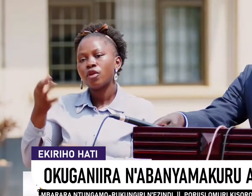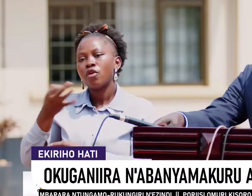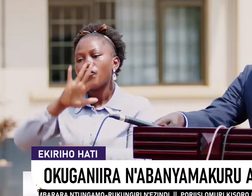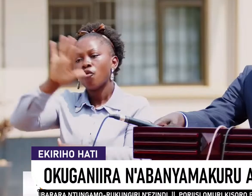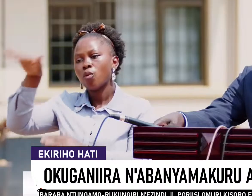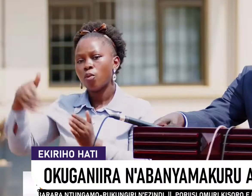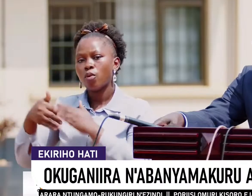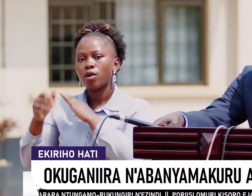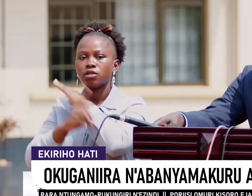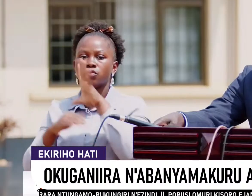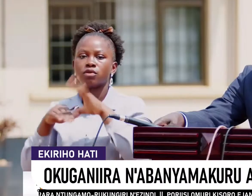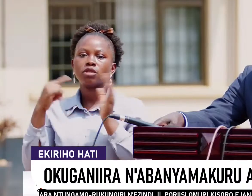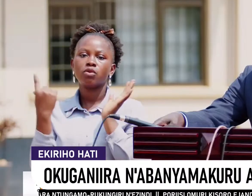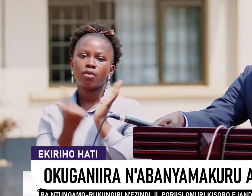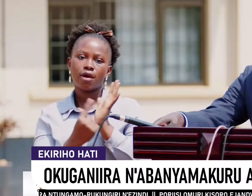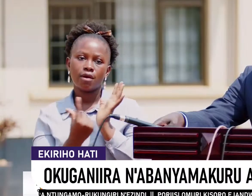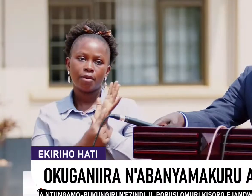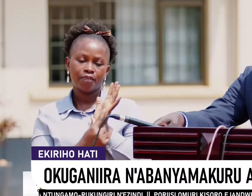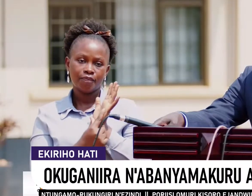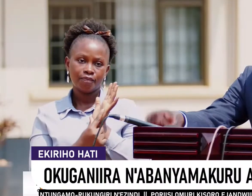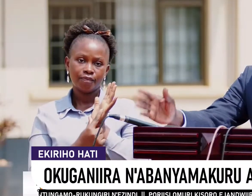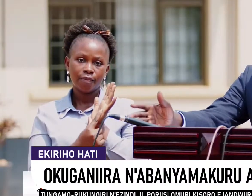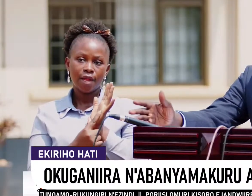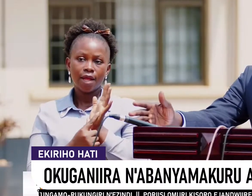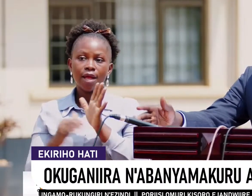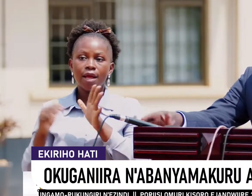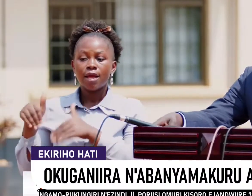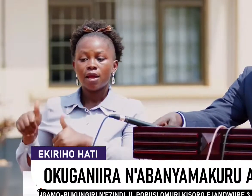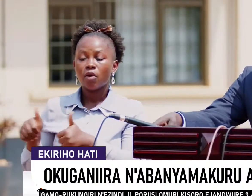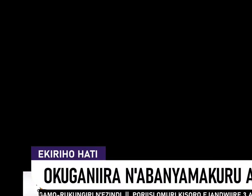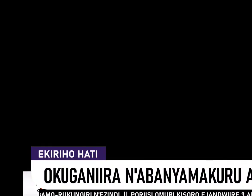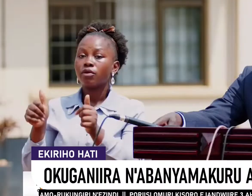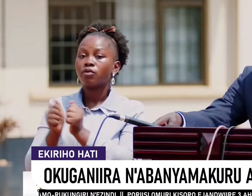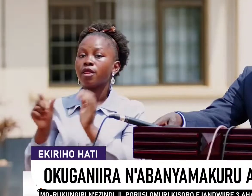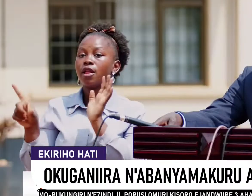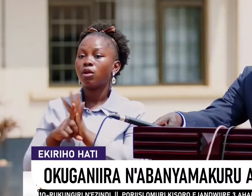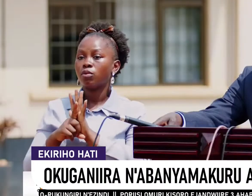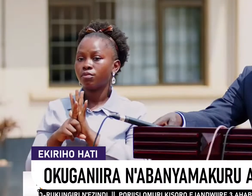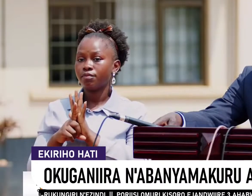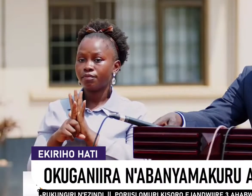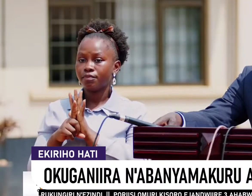all the districts in Uganda, in accordance with the law.